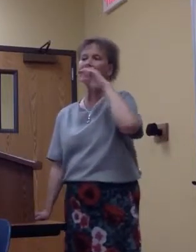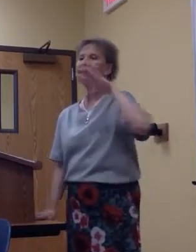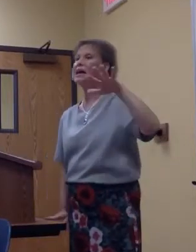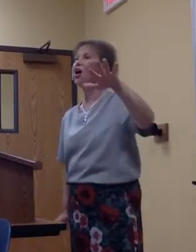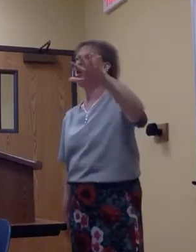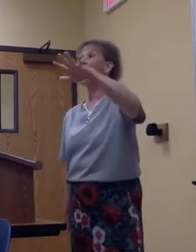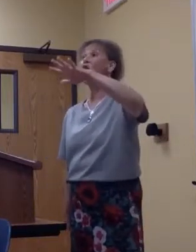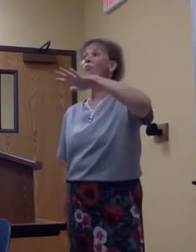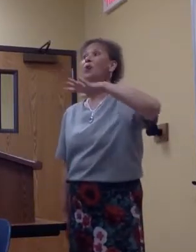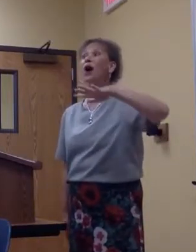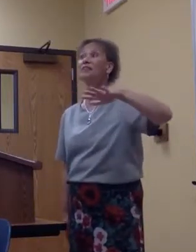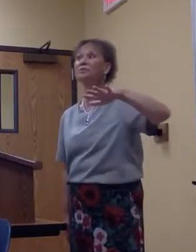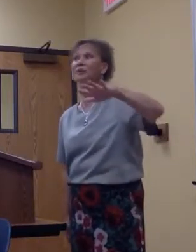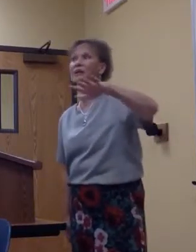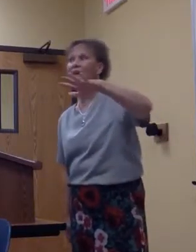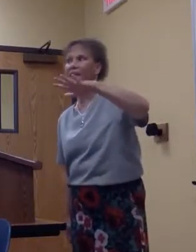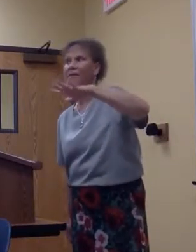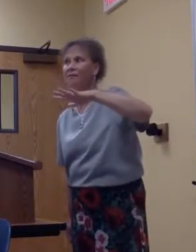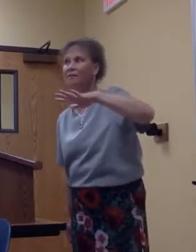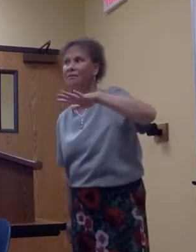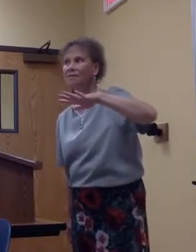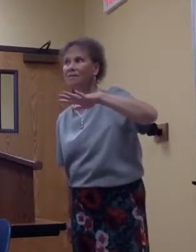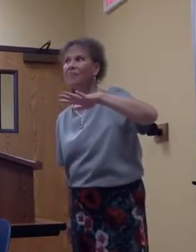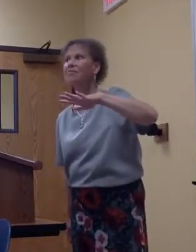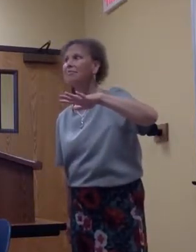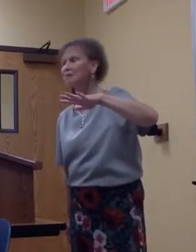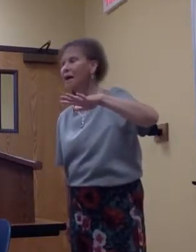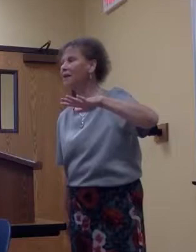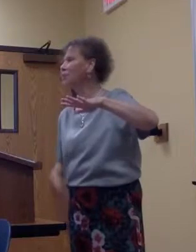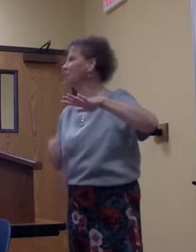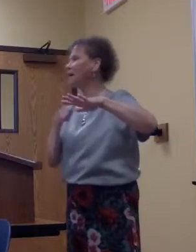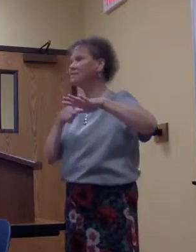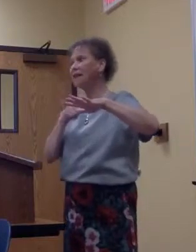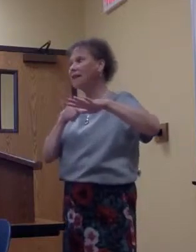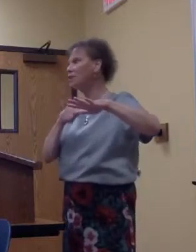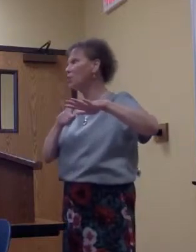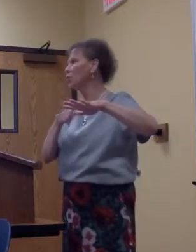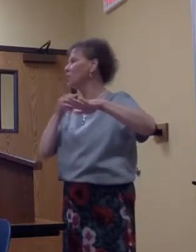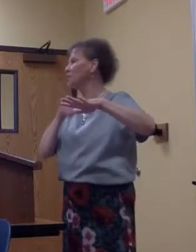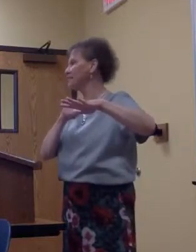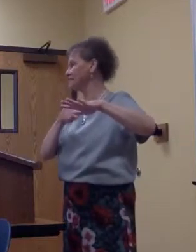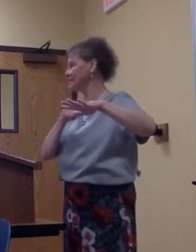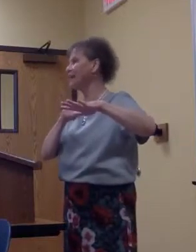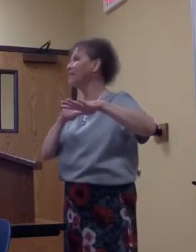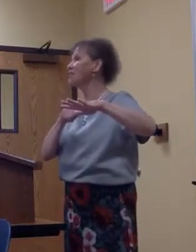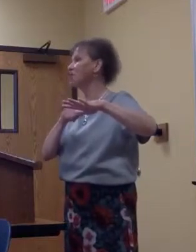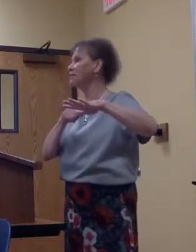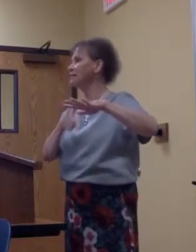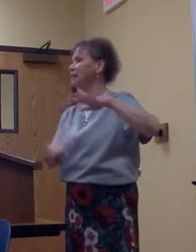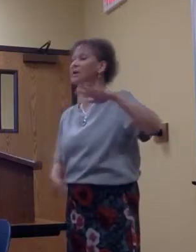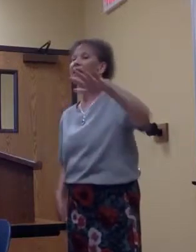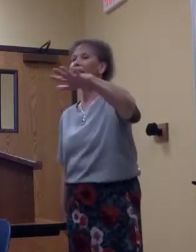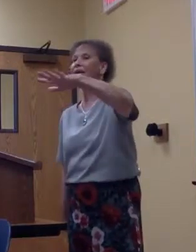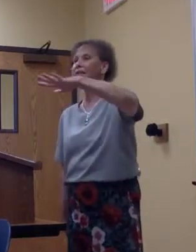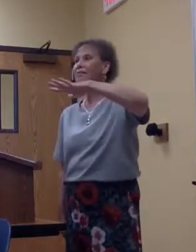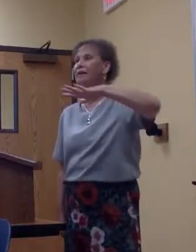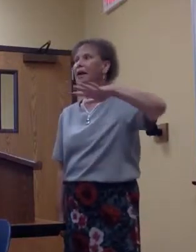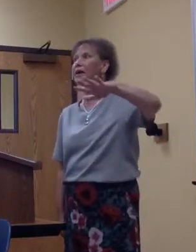mean approximately. Think about it. We're not signing a word. We're signing a concept in the